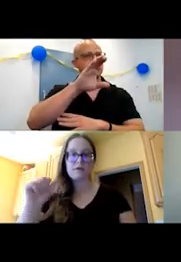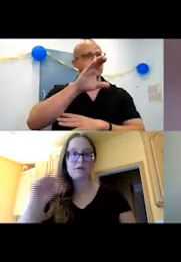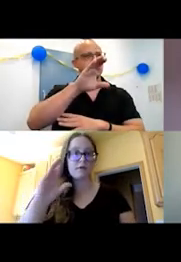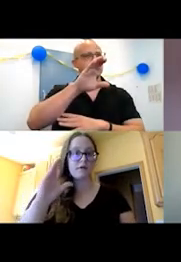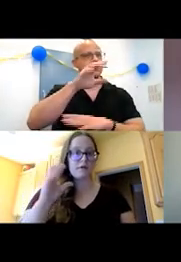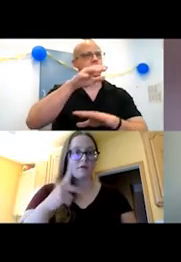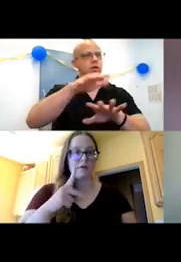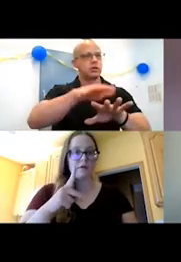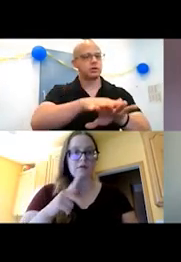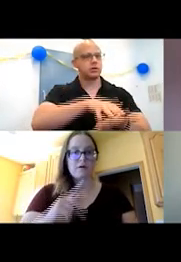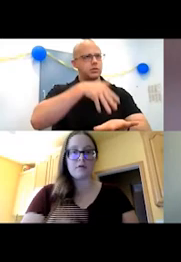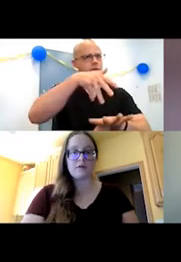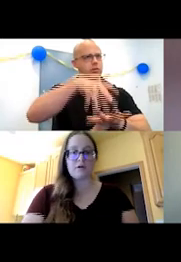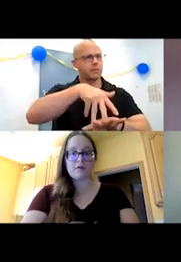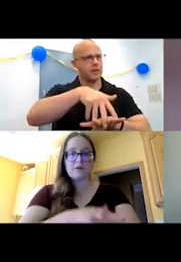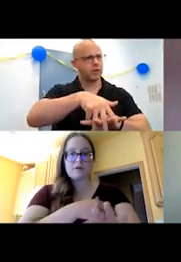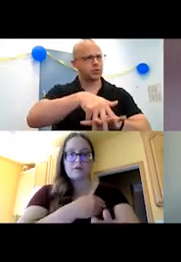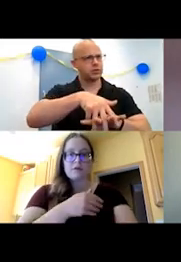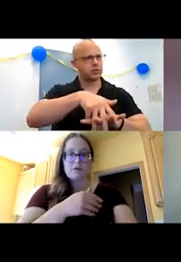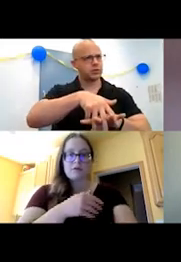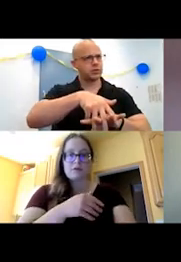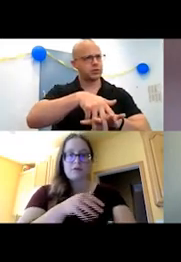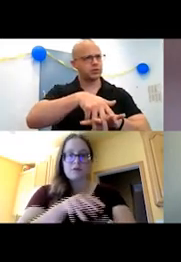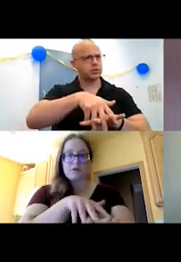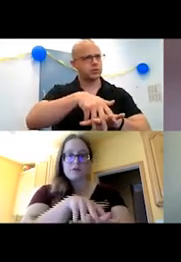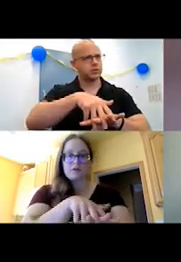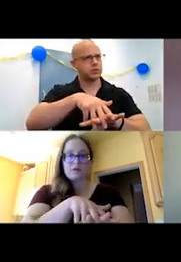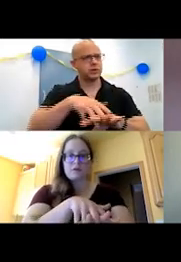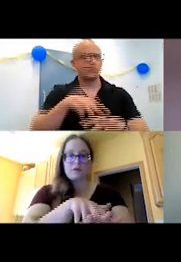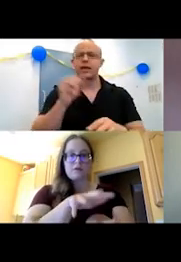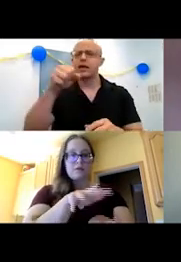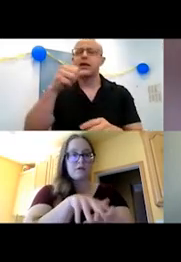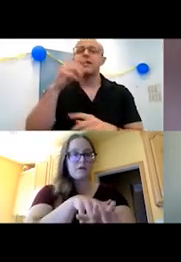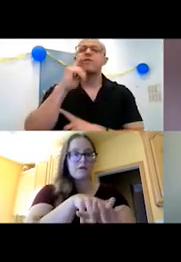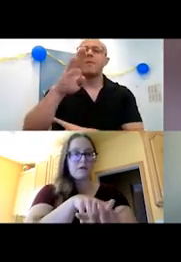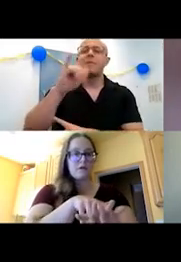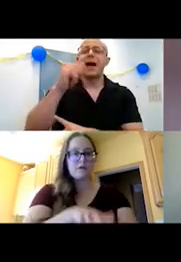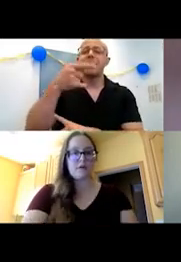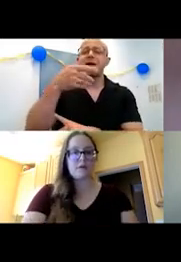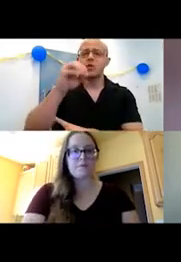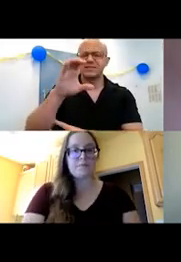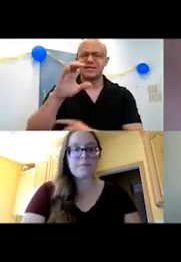By POC, I think